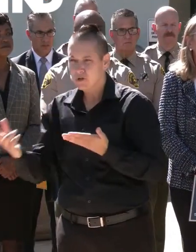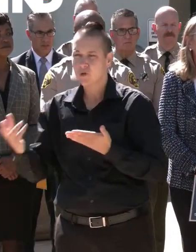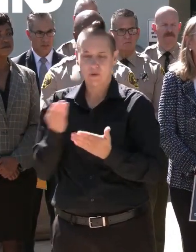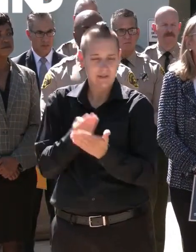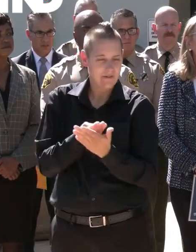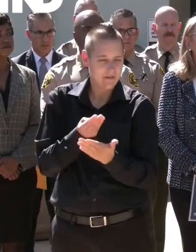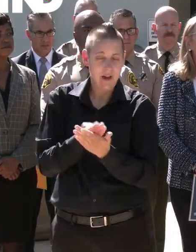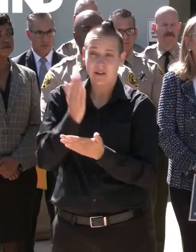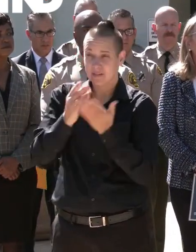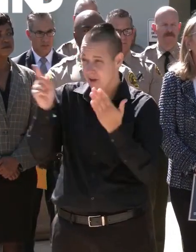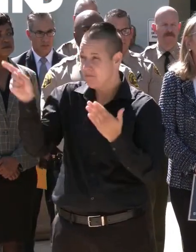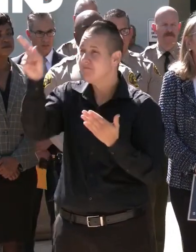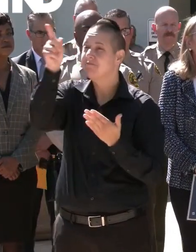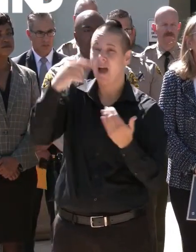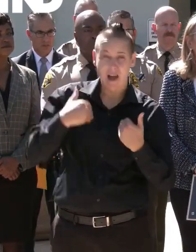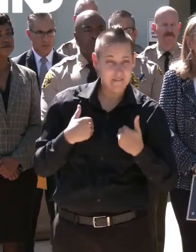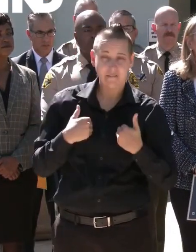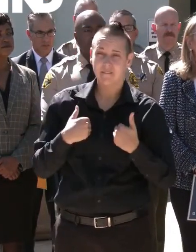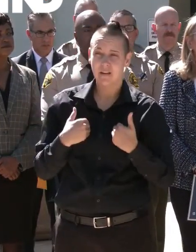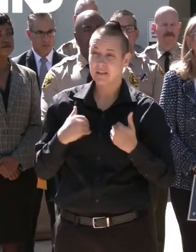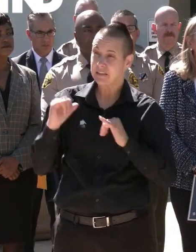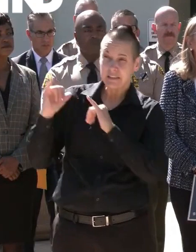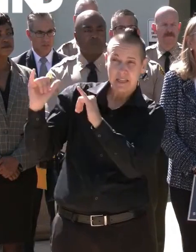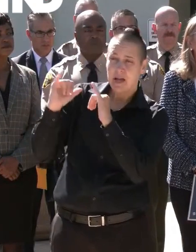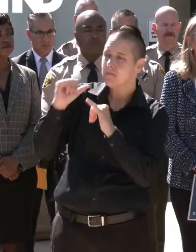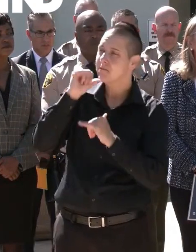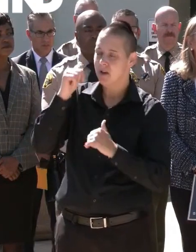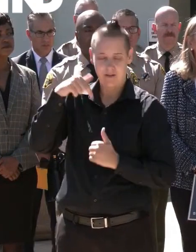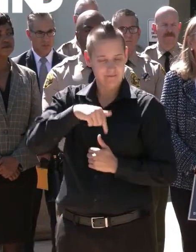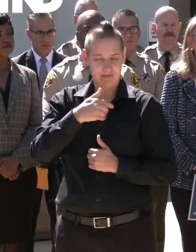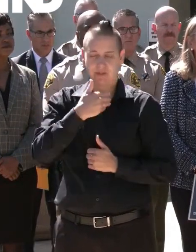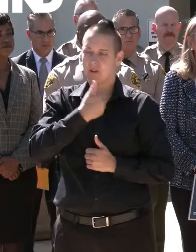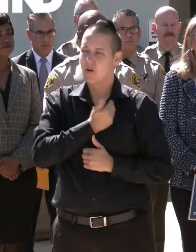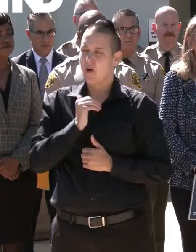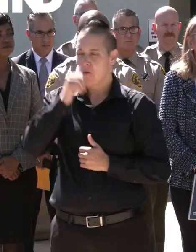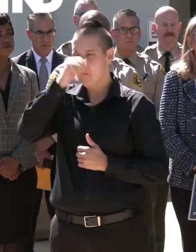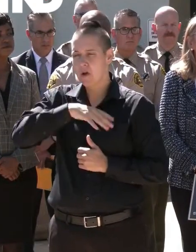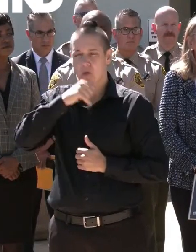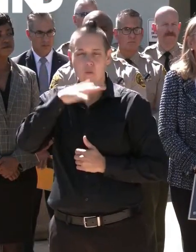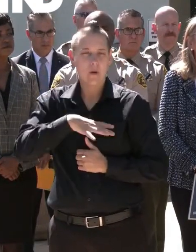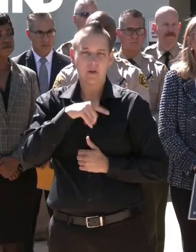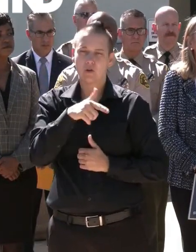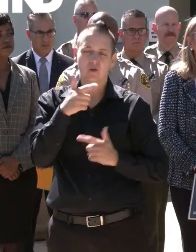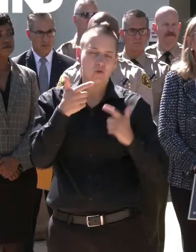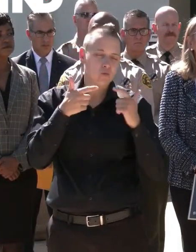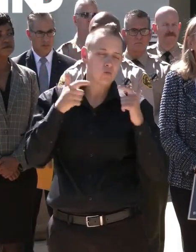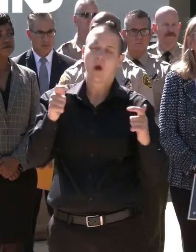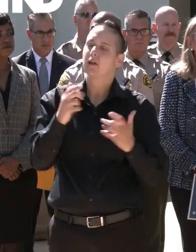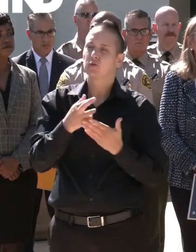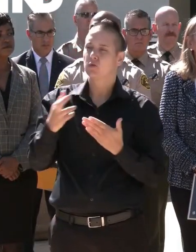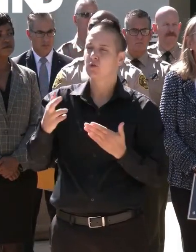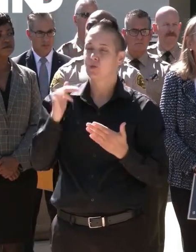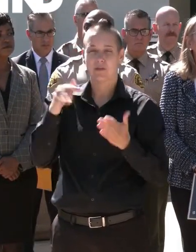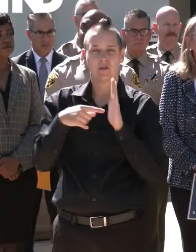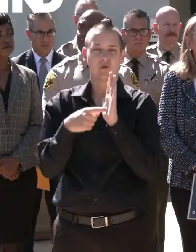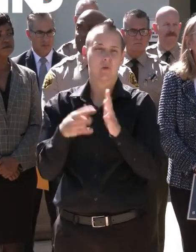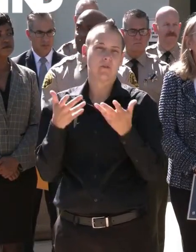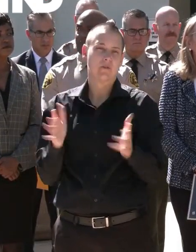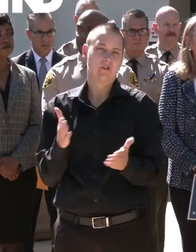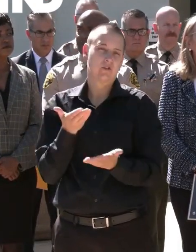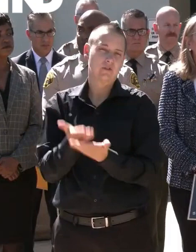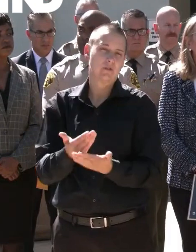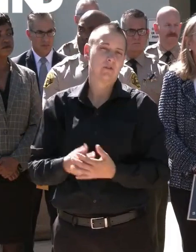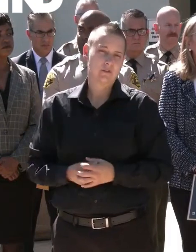and funding that some departments do, our men and women are our greatest asset, and they showed that, I think, out here over the last couple of days.